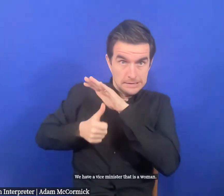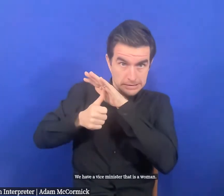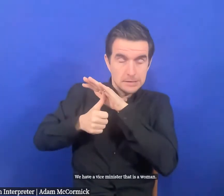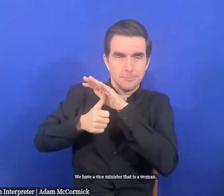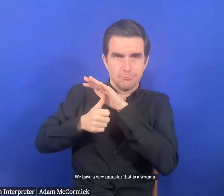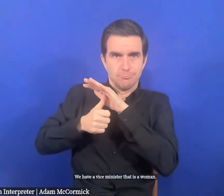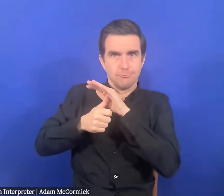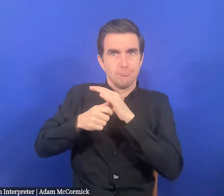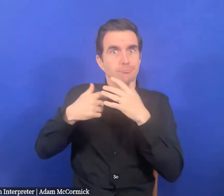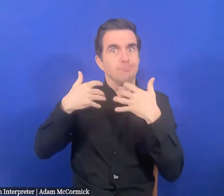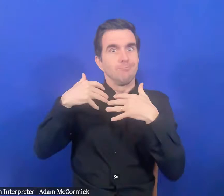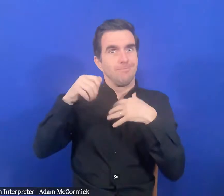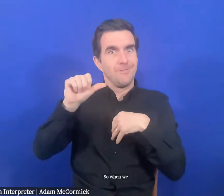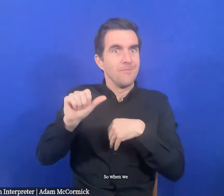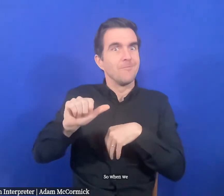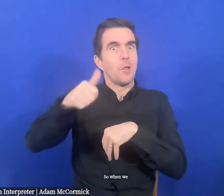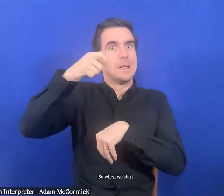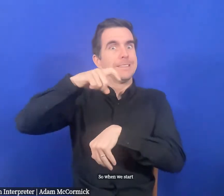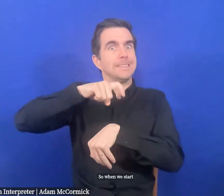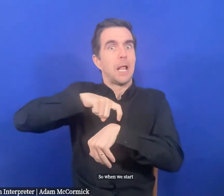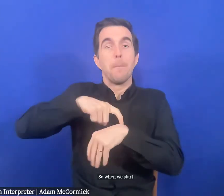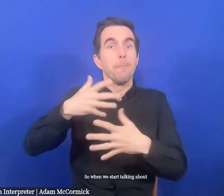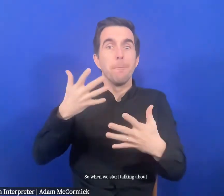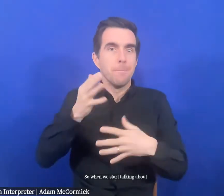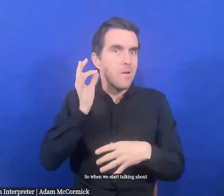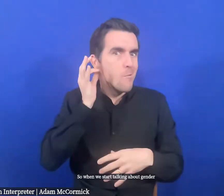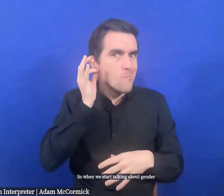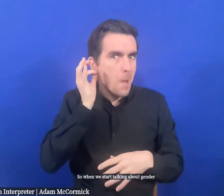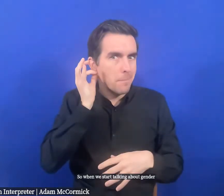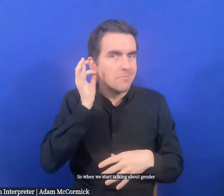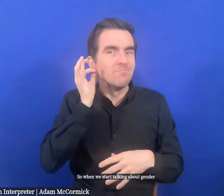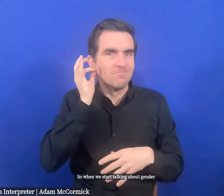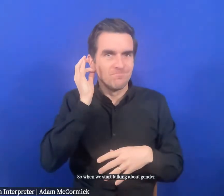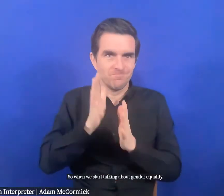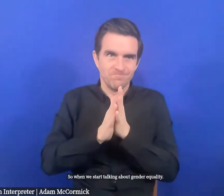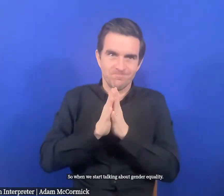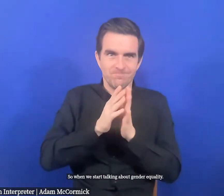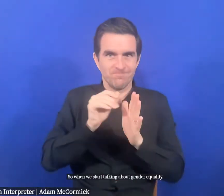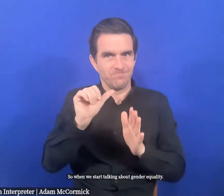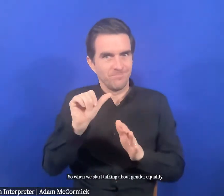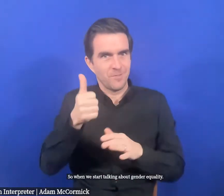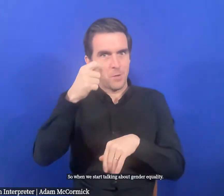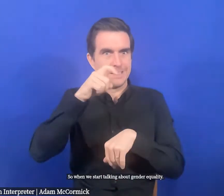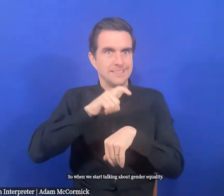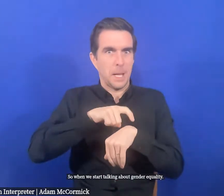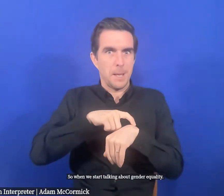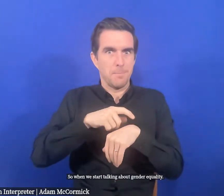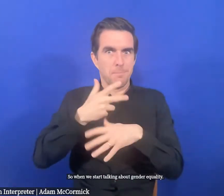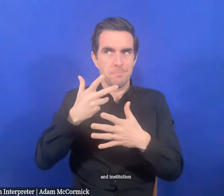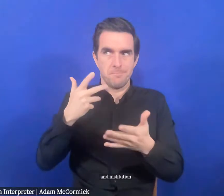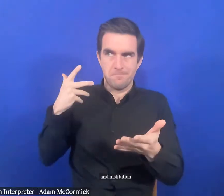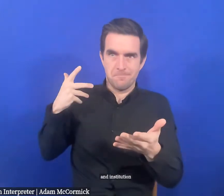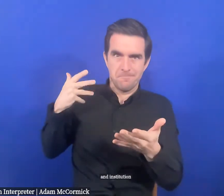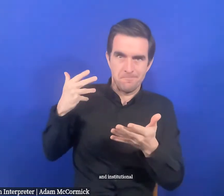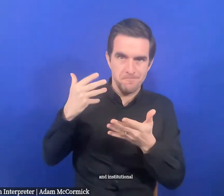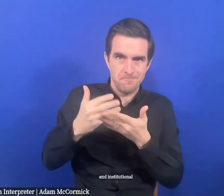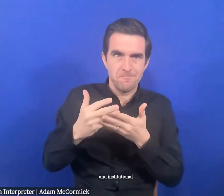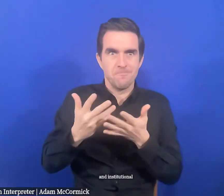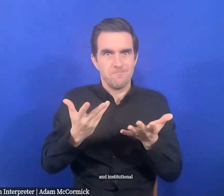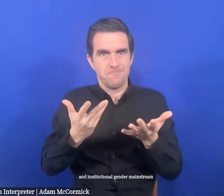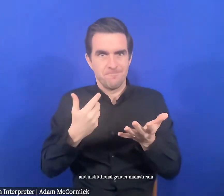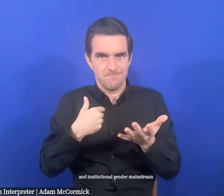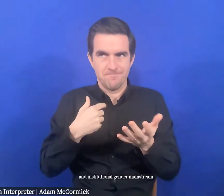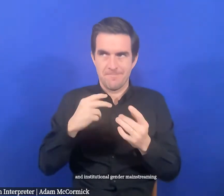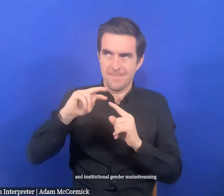we start talking about gender equality and institutional gender mainstreaming, and in